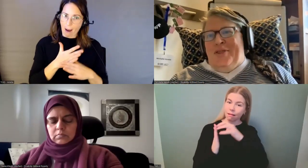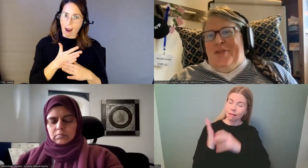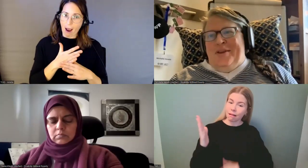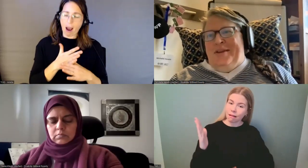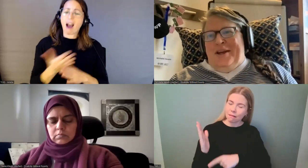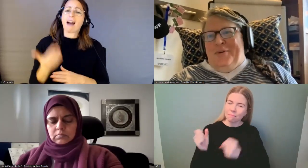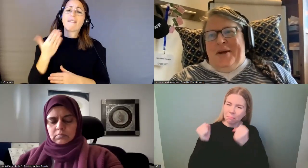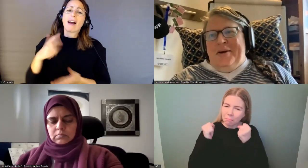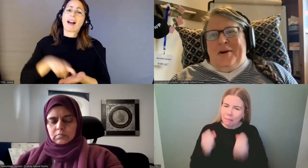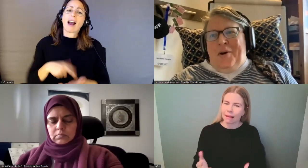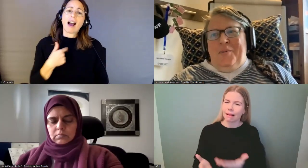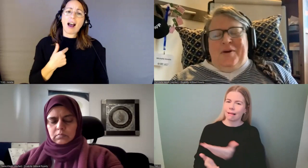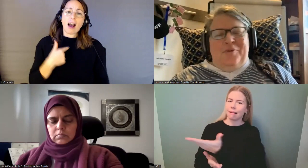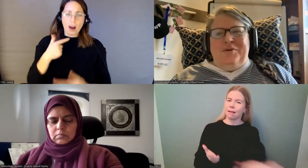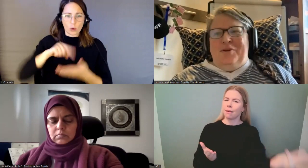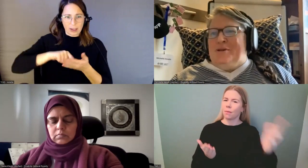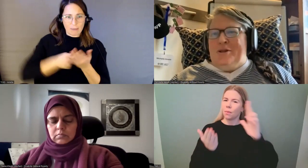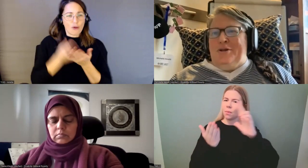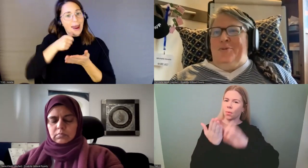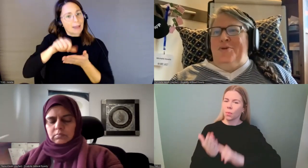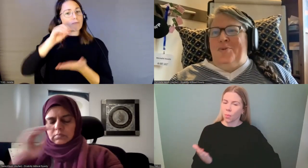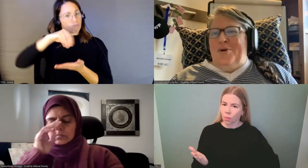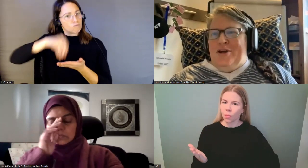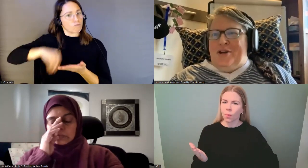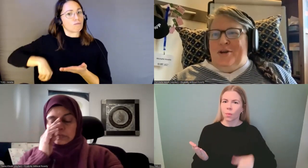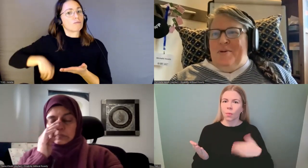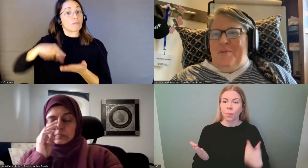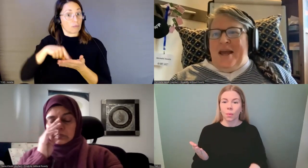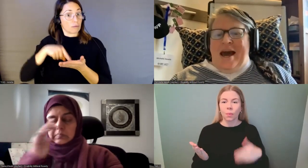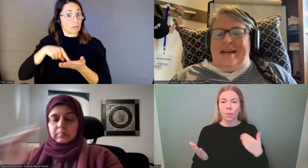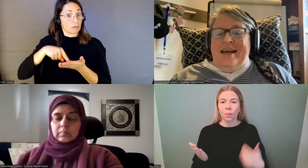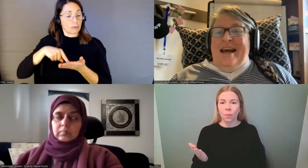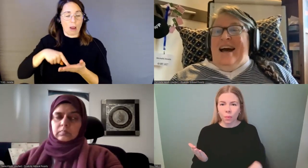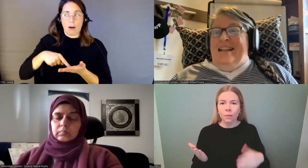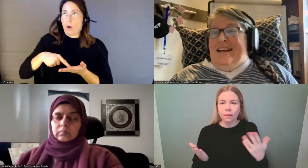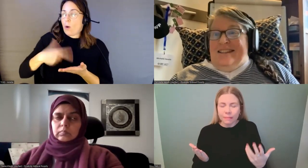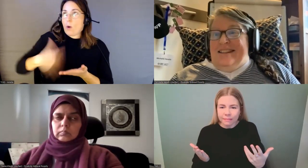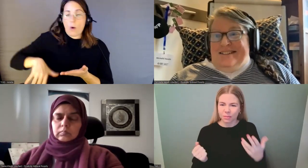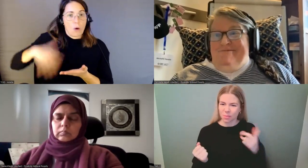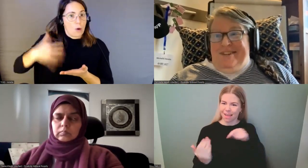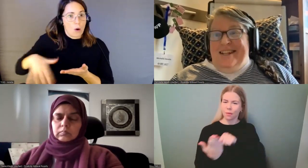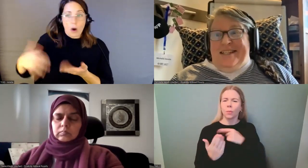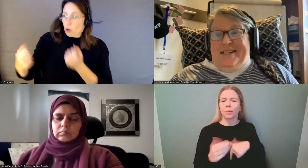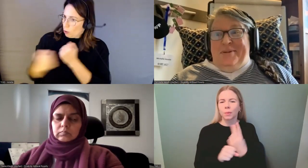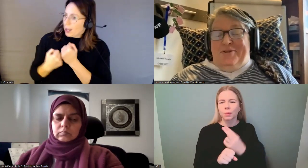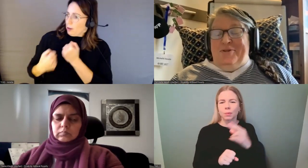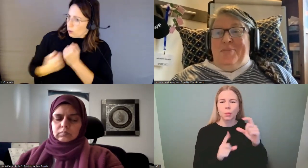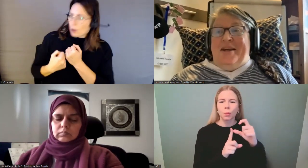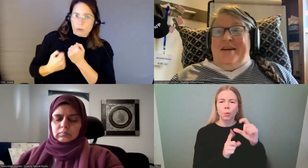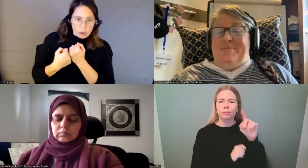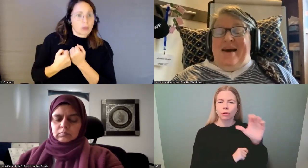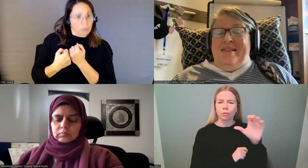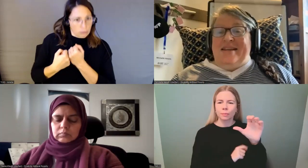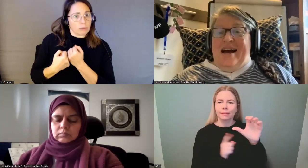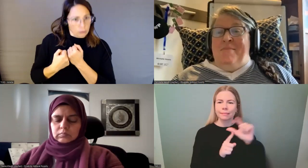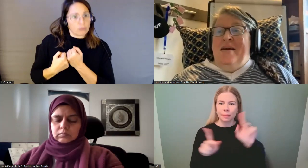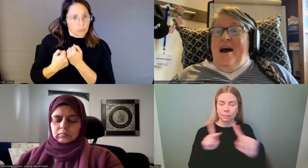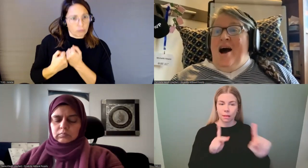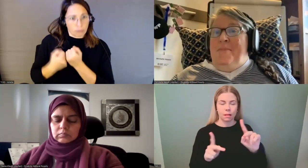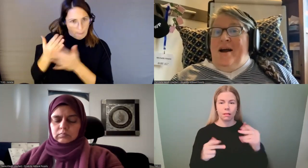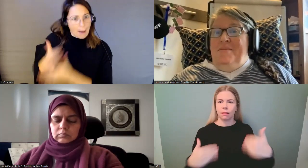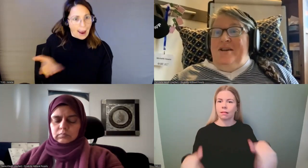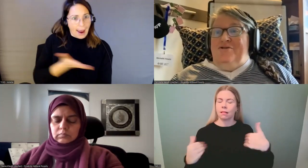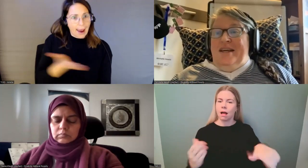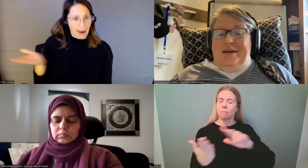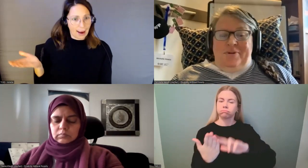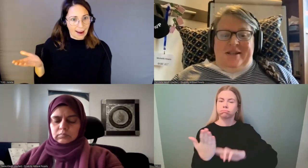more than we could cope with using the Word document we had. And that really seemed to be true because by the time